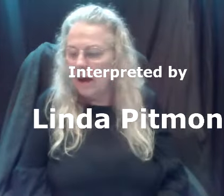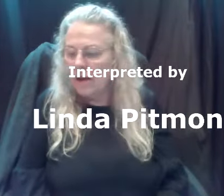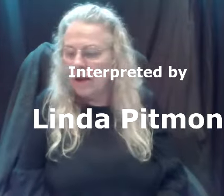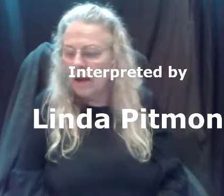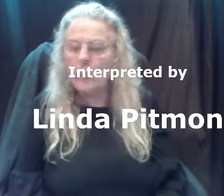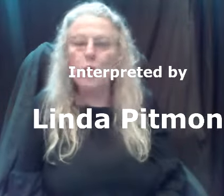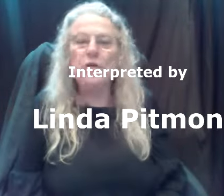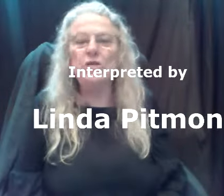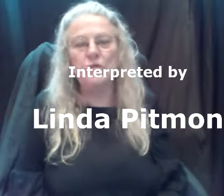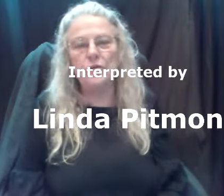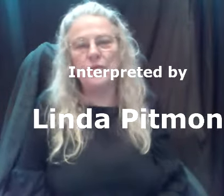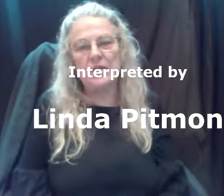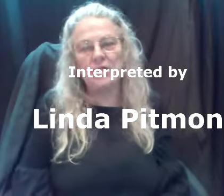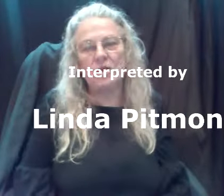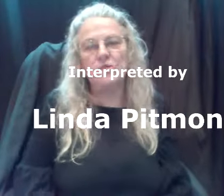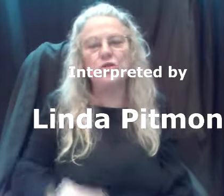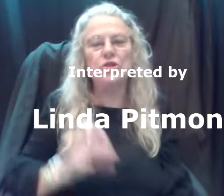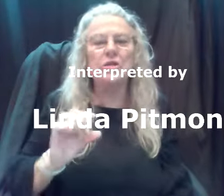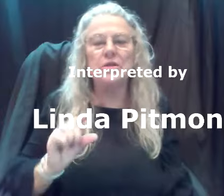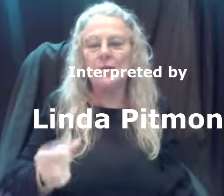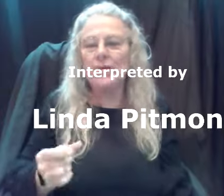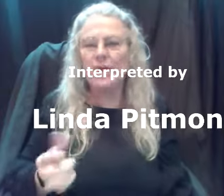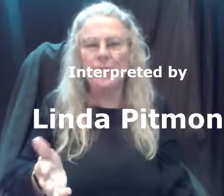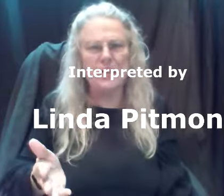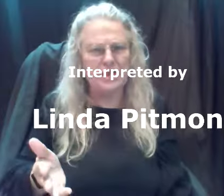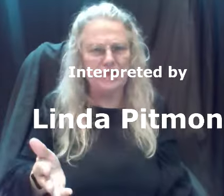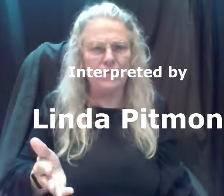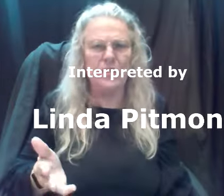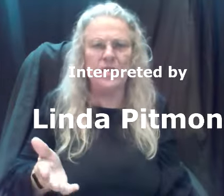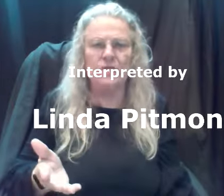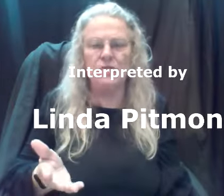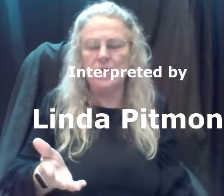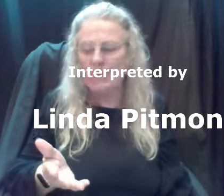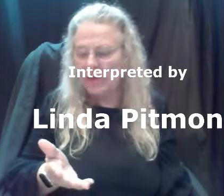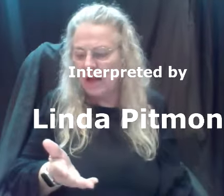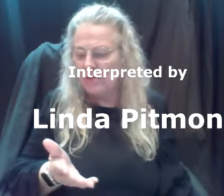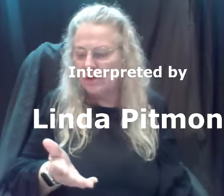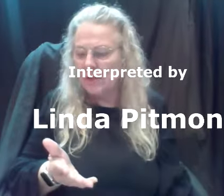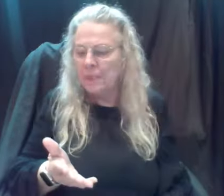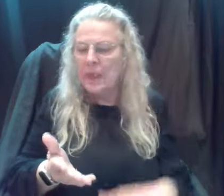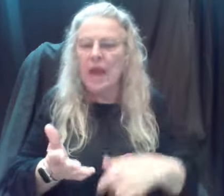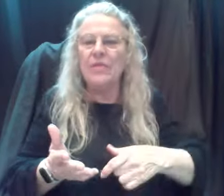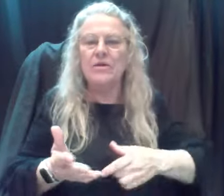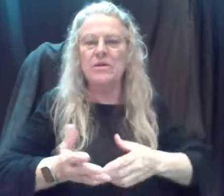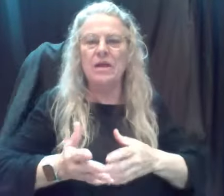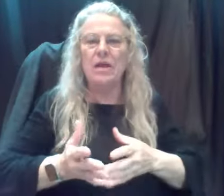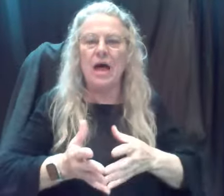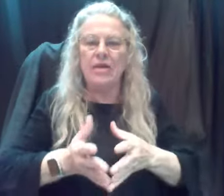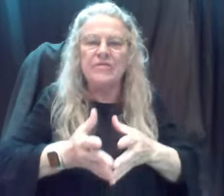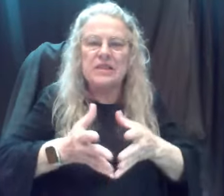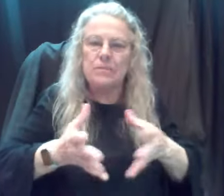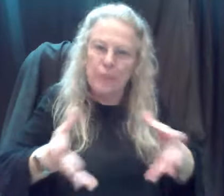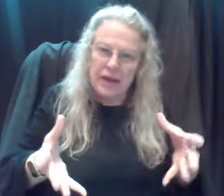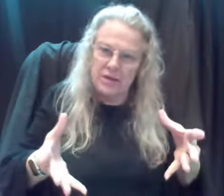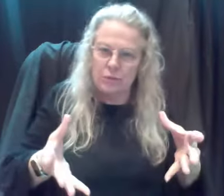I'm going to do this song just a little bit different than I do some of the others. There's a lot of space between